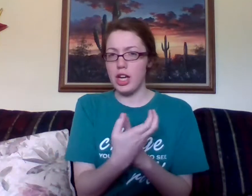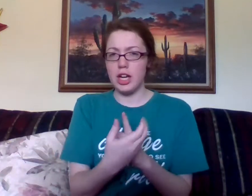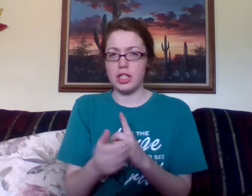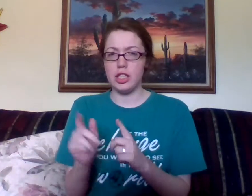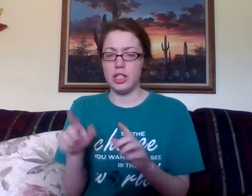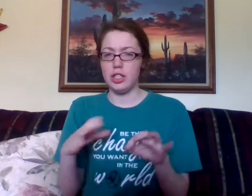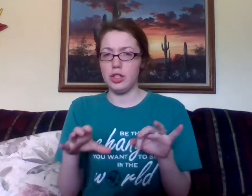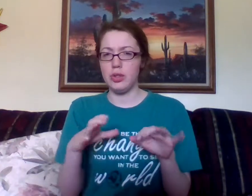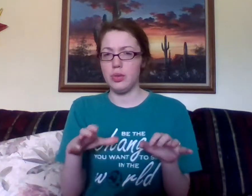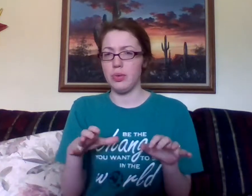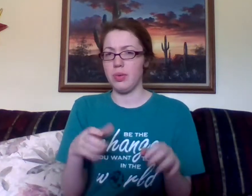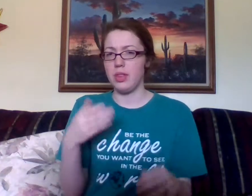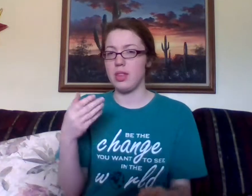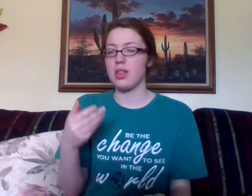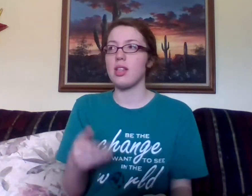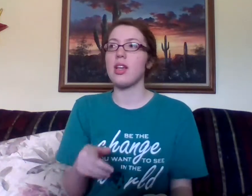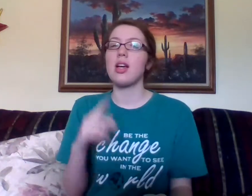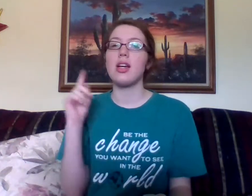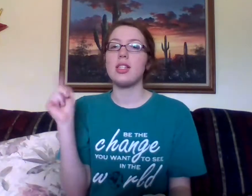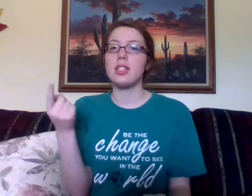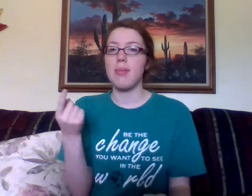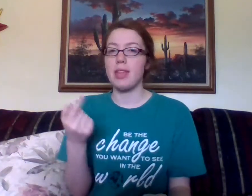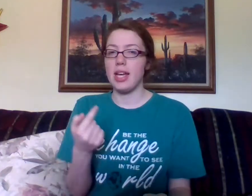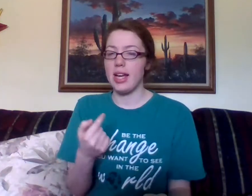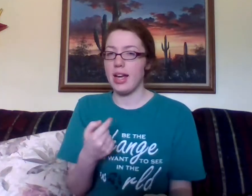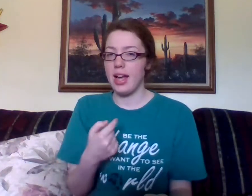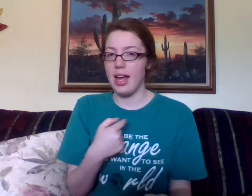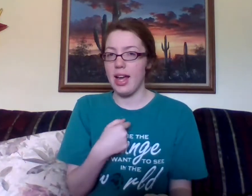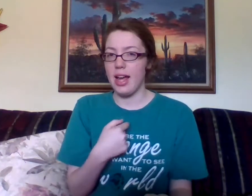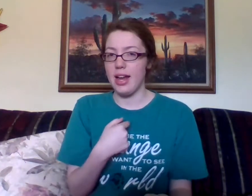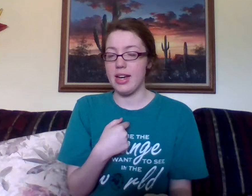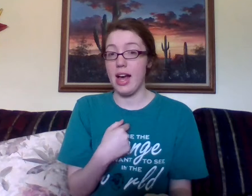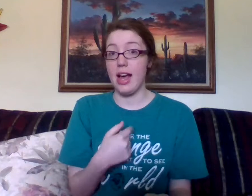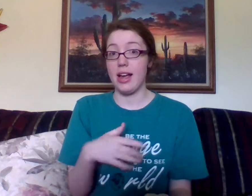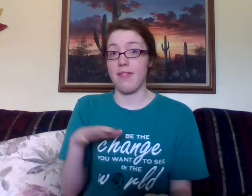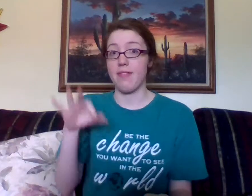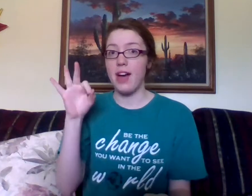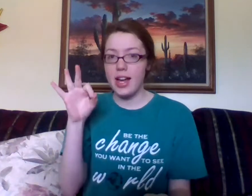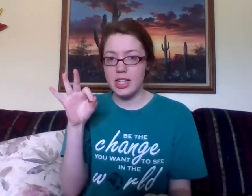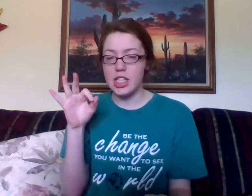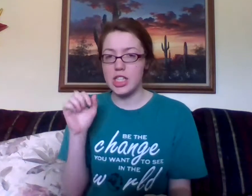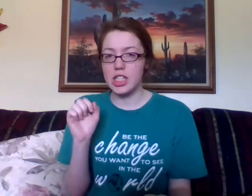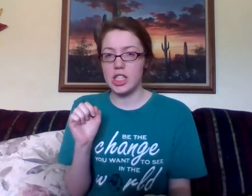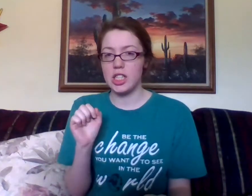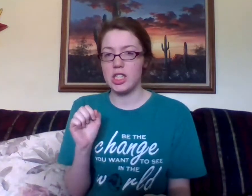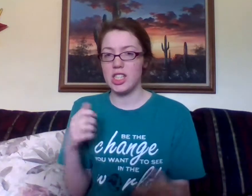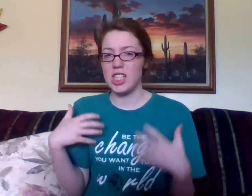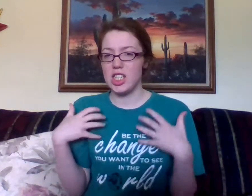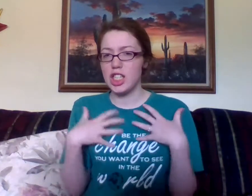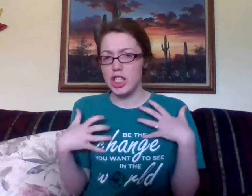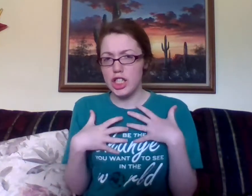community to do something, and I find it